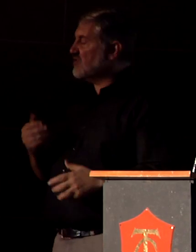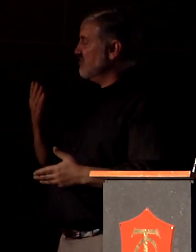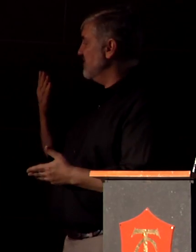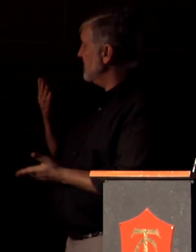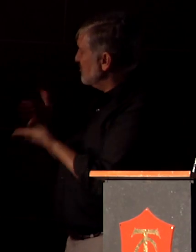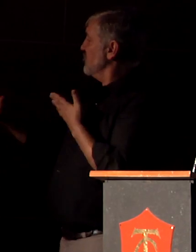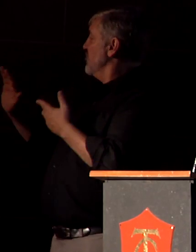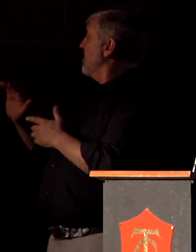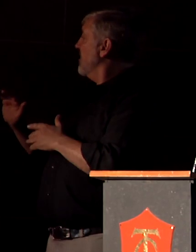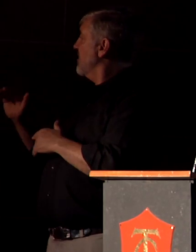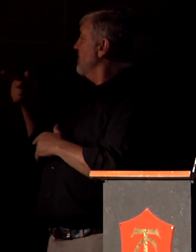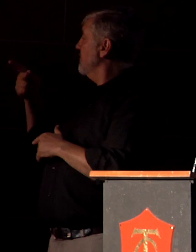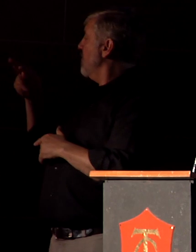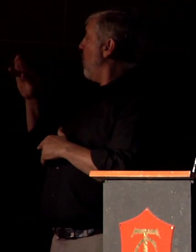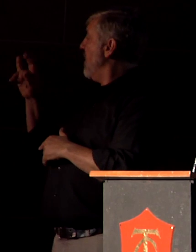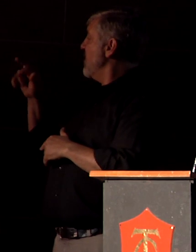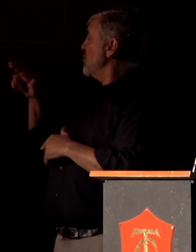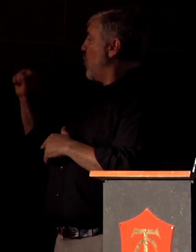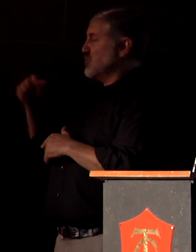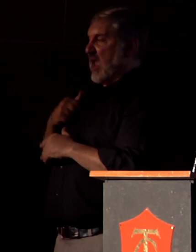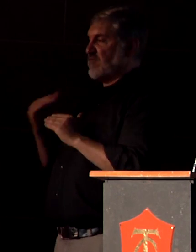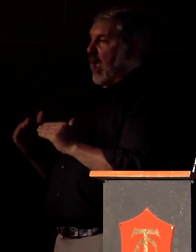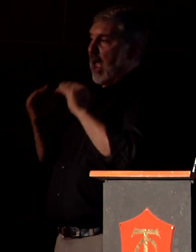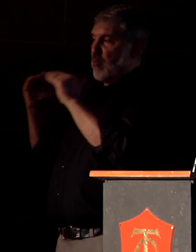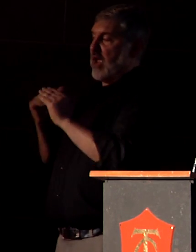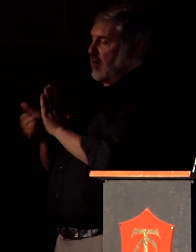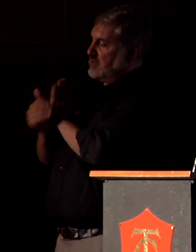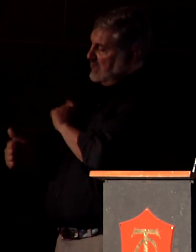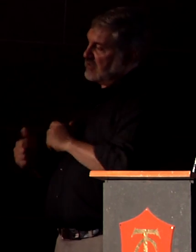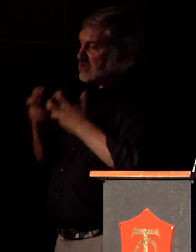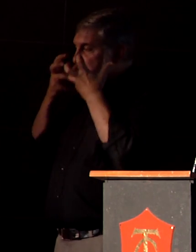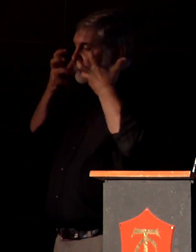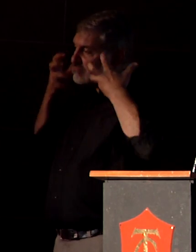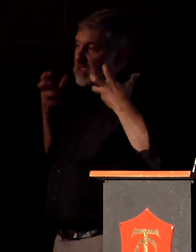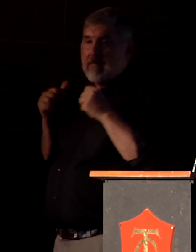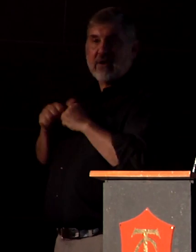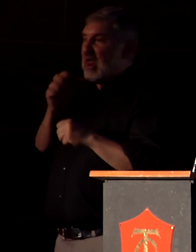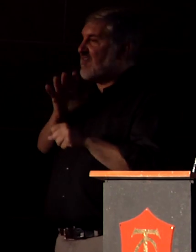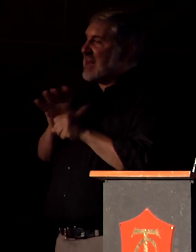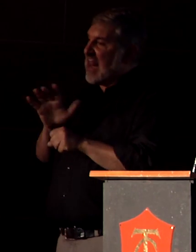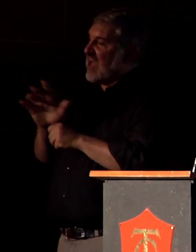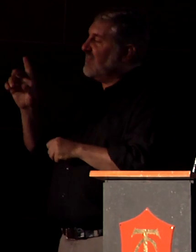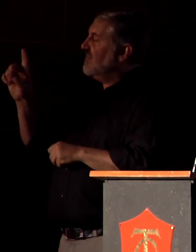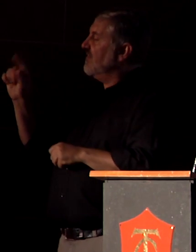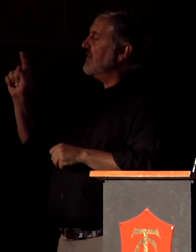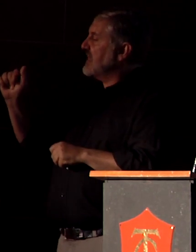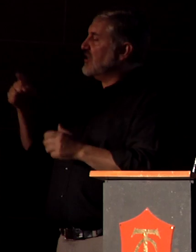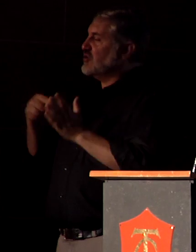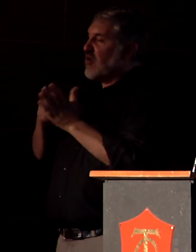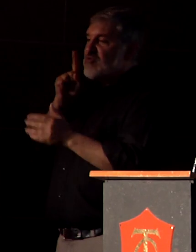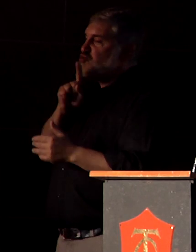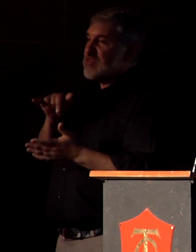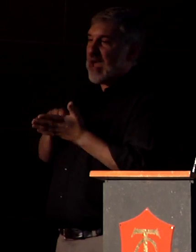deterring these predators. So we have to upgrade a little bit. However, I don't have enough data to say for sure, which